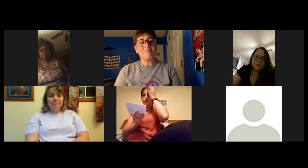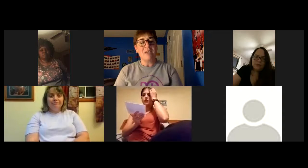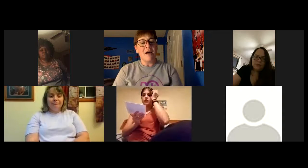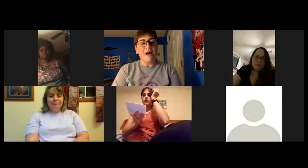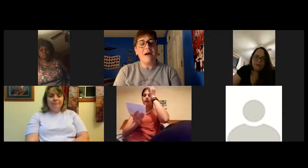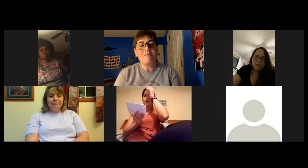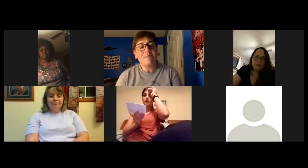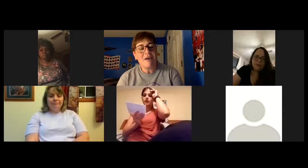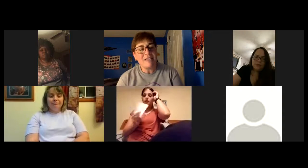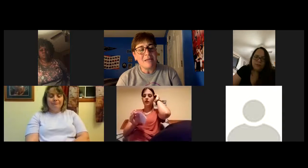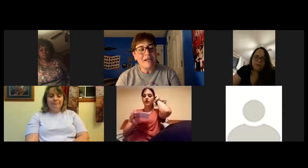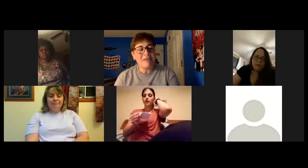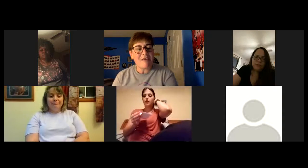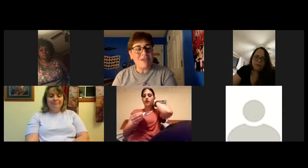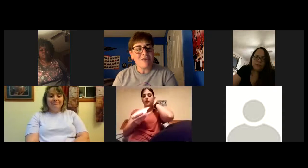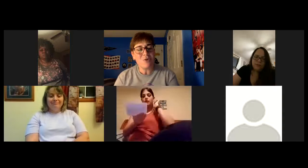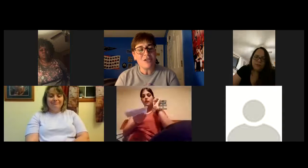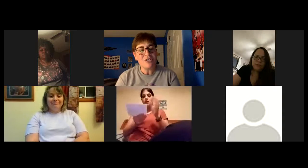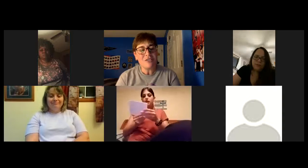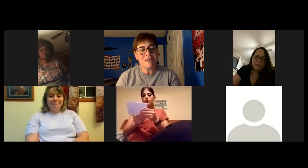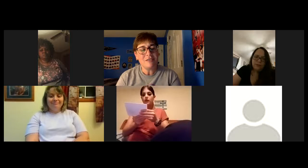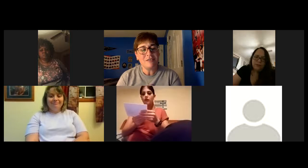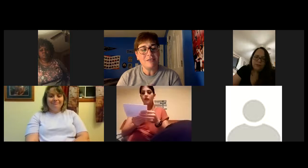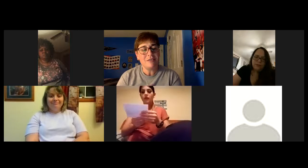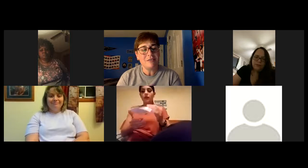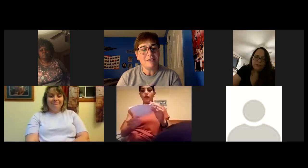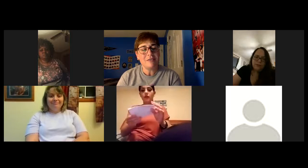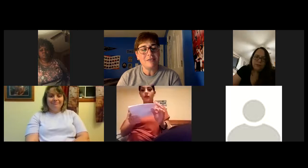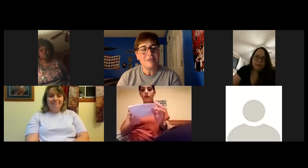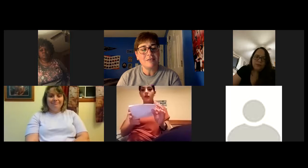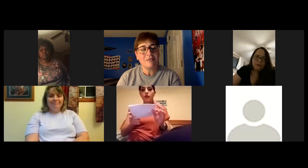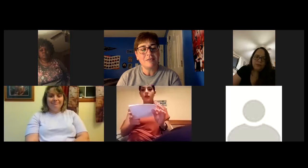So, all right. Does anybody else have any other questions?